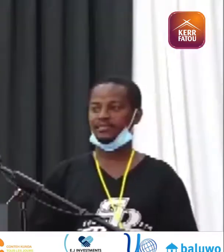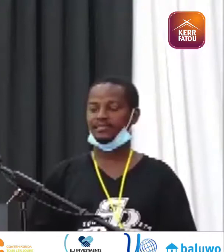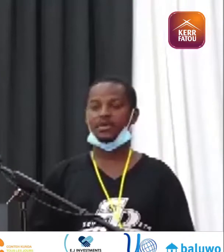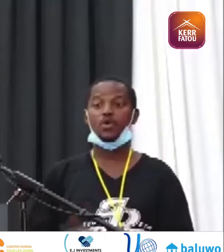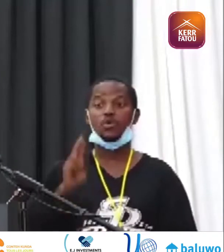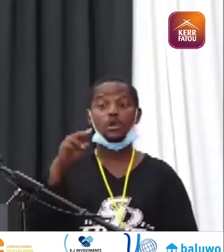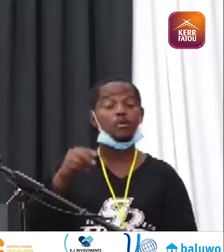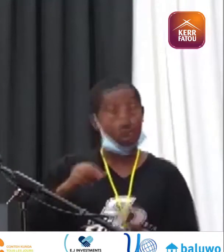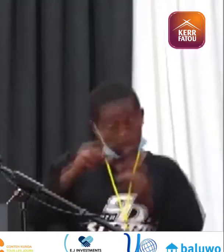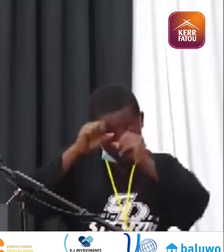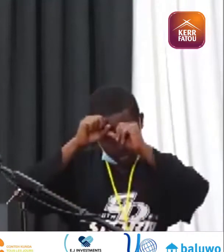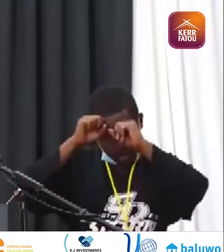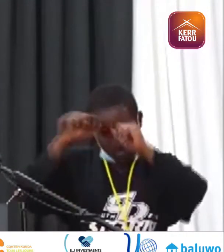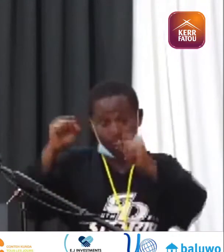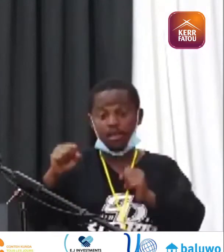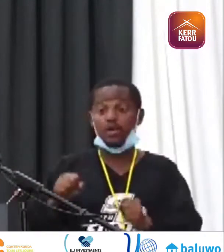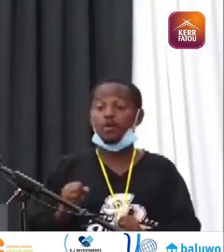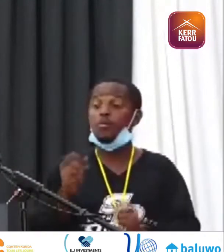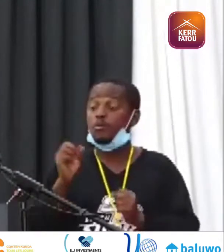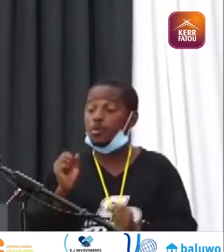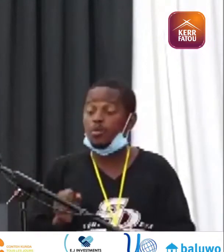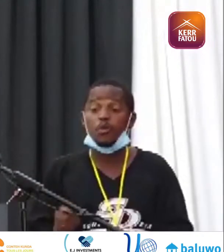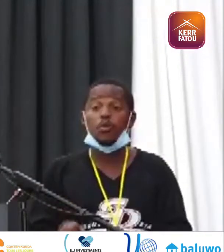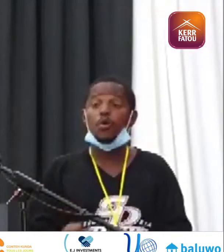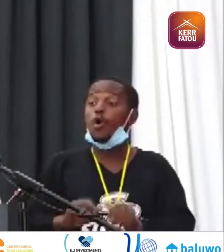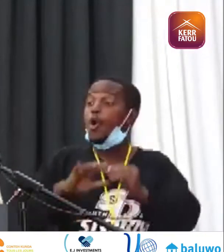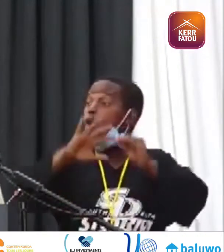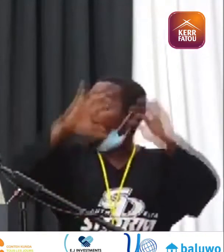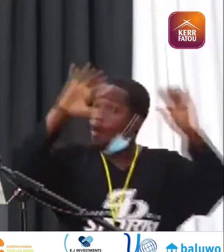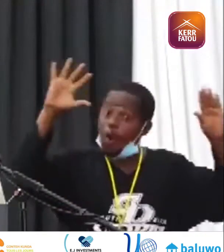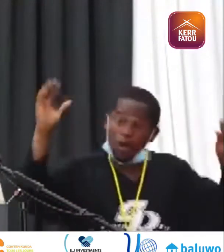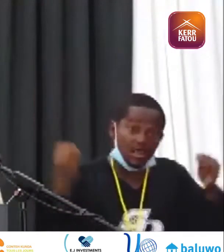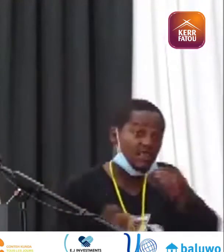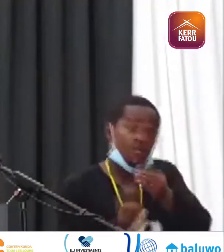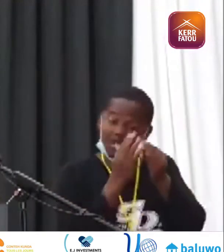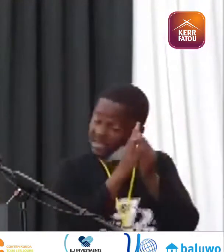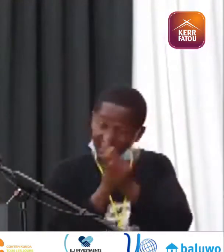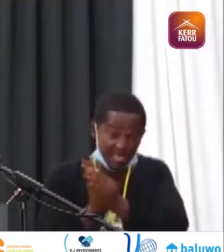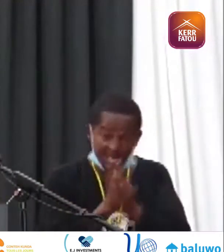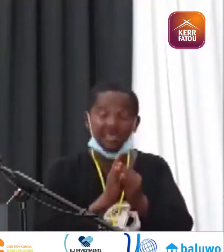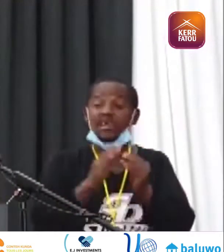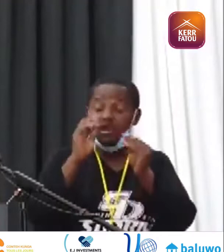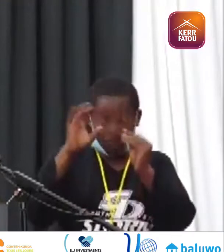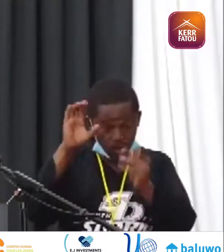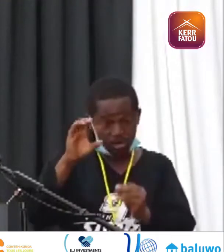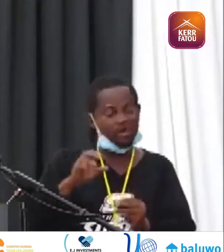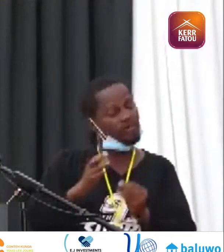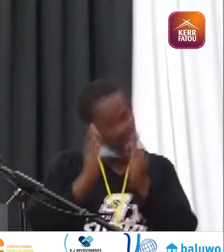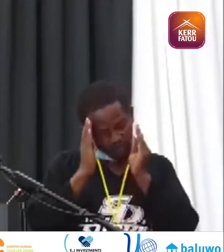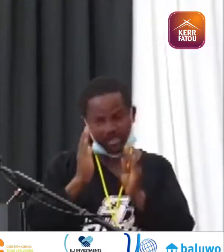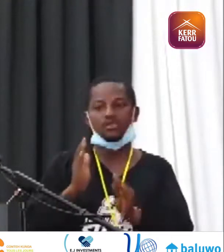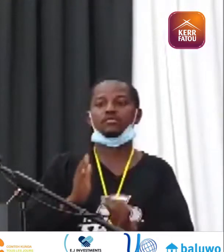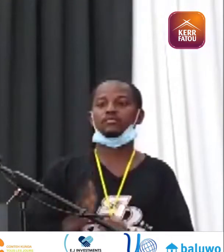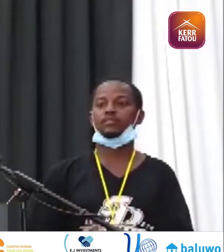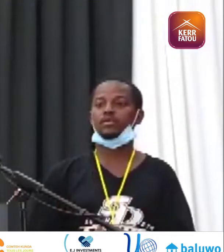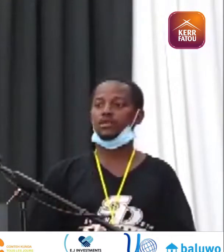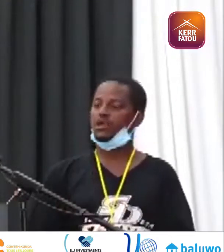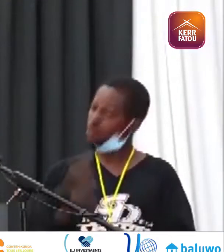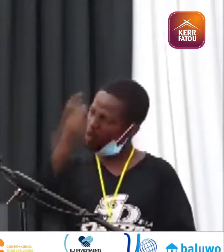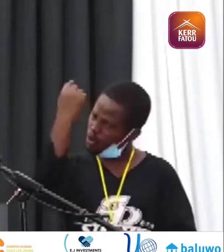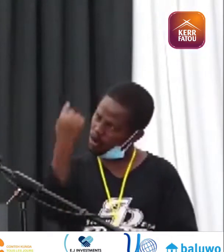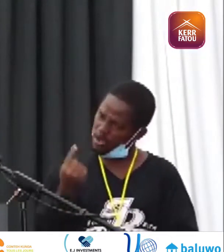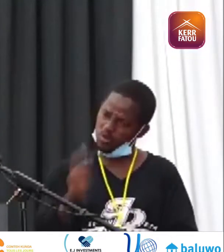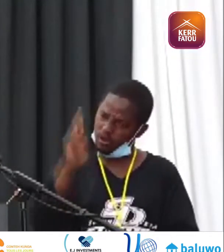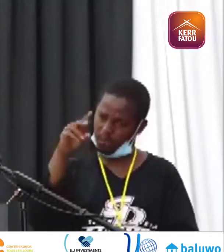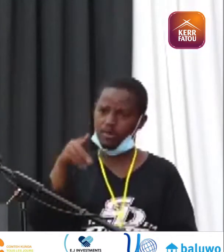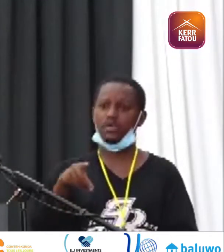A UDP government will take up all the developmental challenges that this country is facing. And it's only the